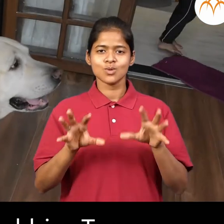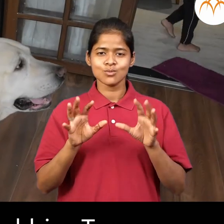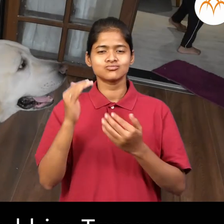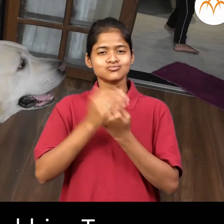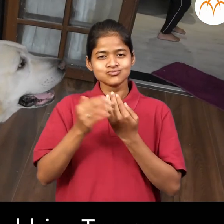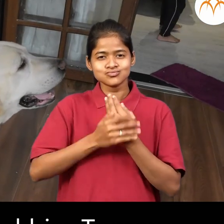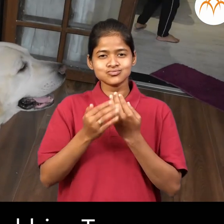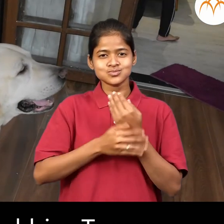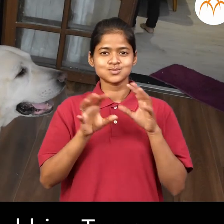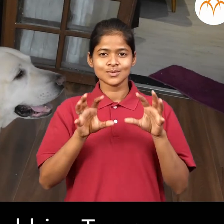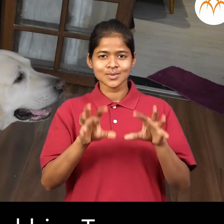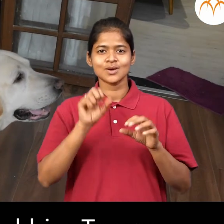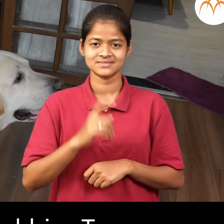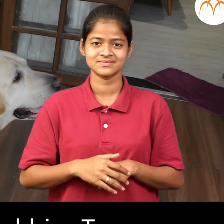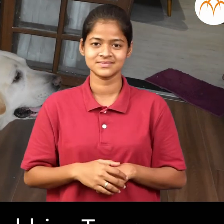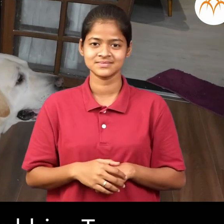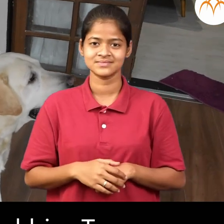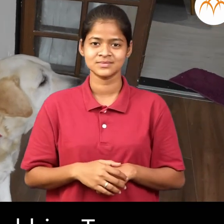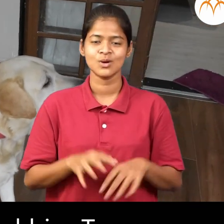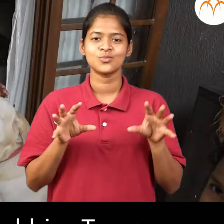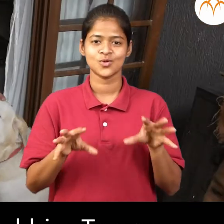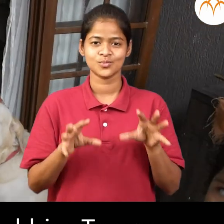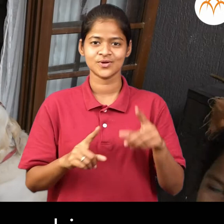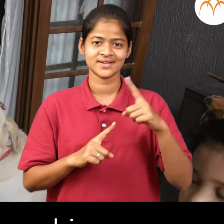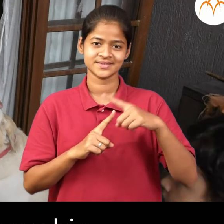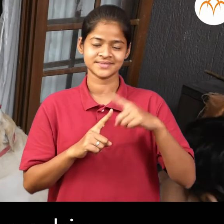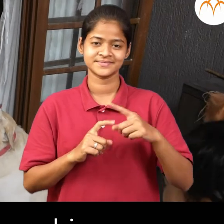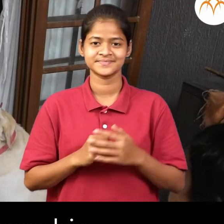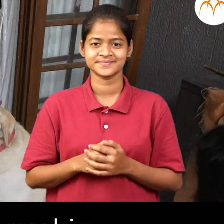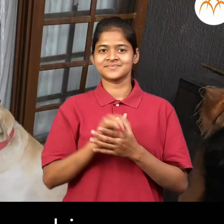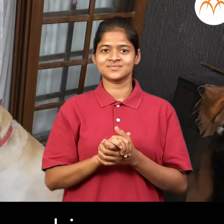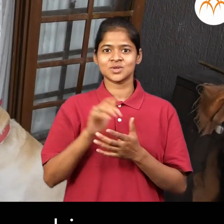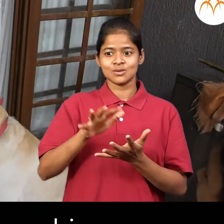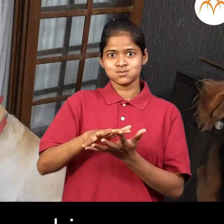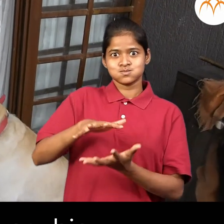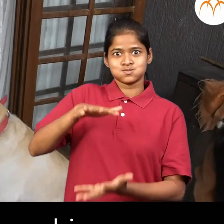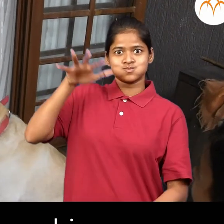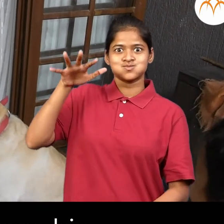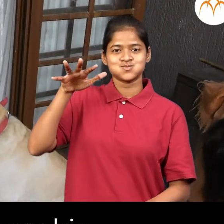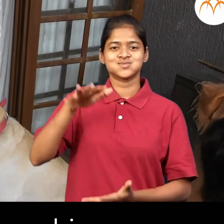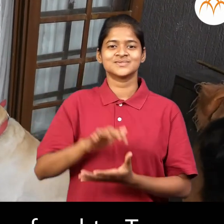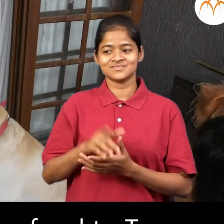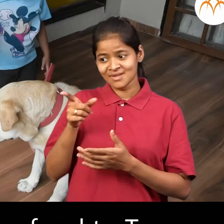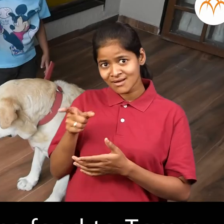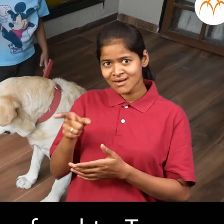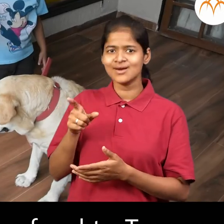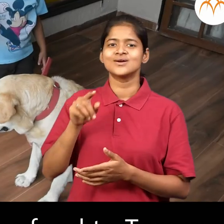has named him Tommy. Tommy is very big. Sumit's mother